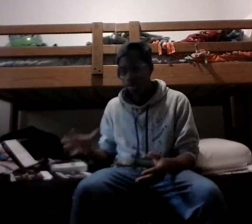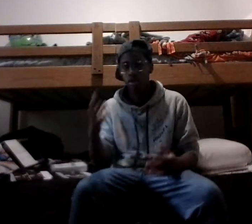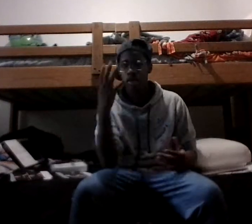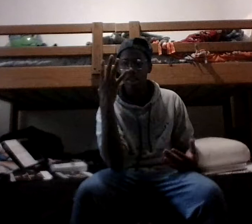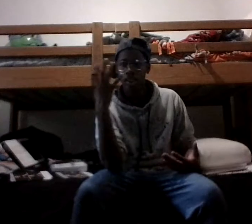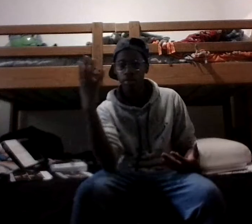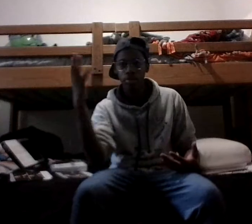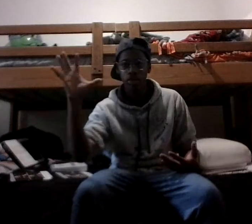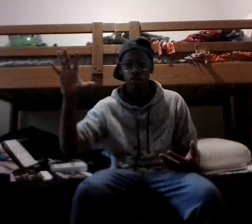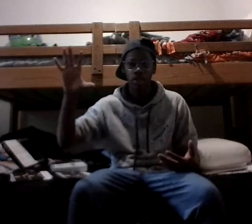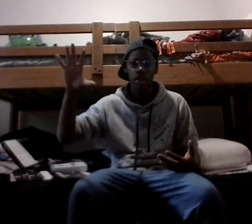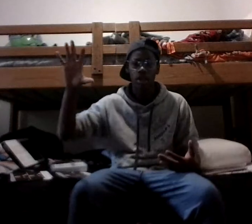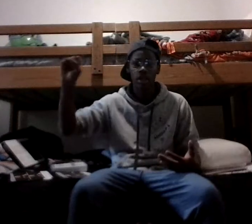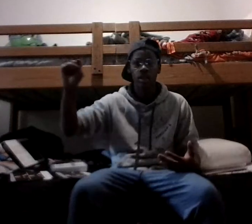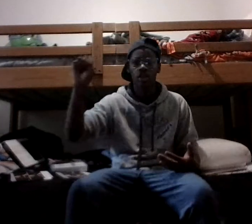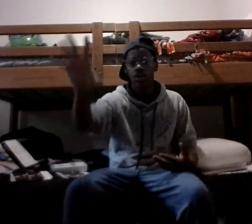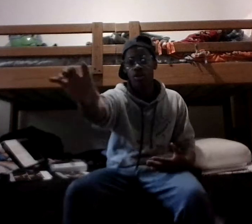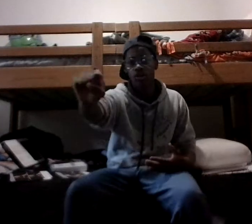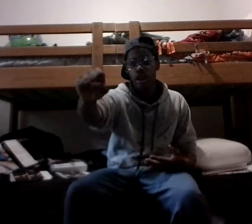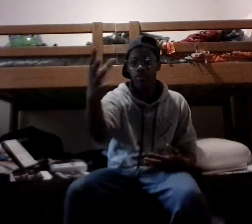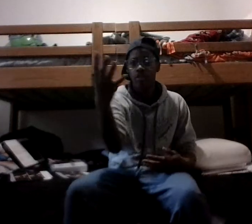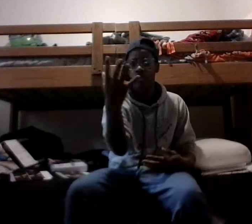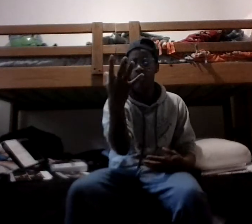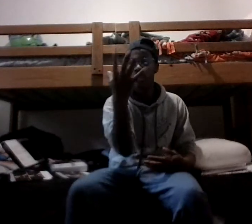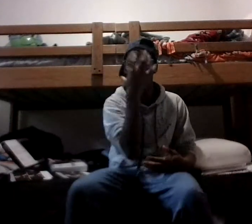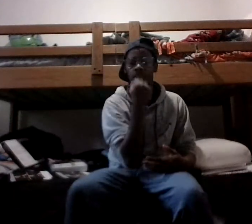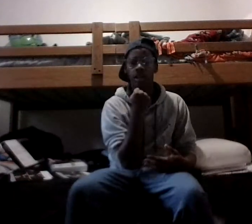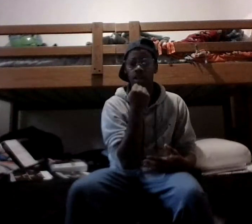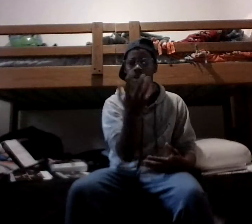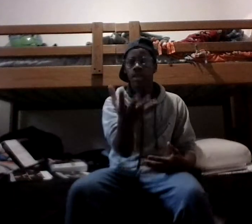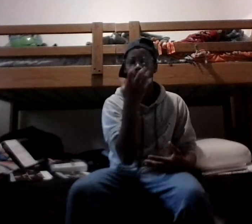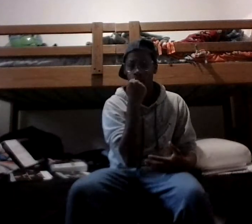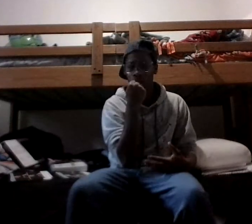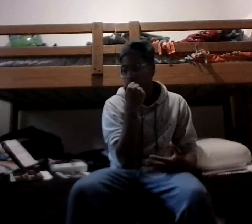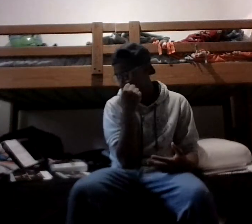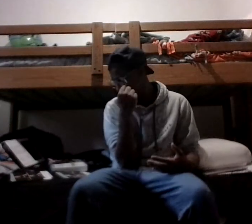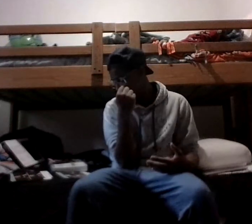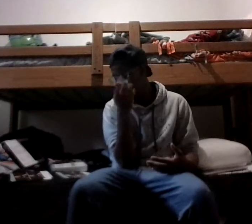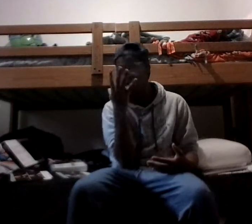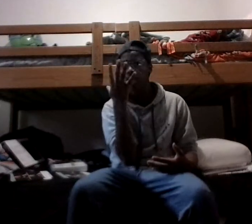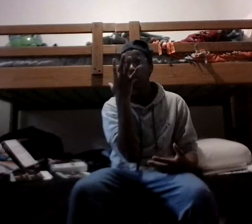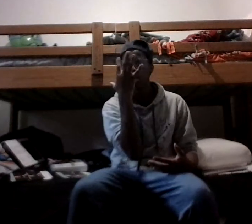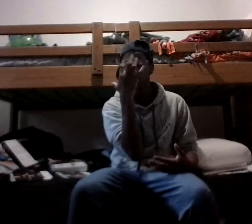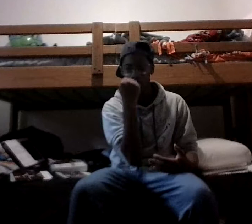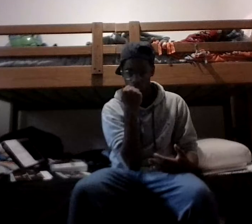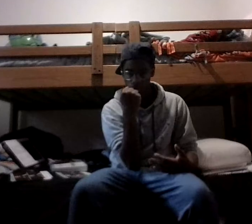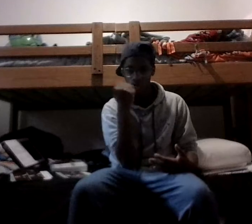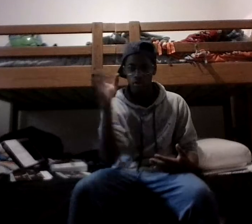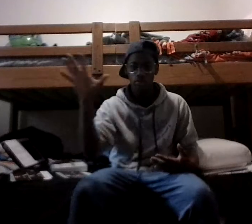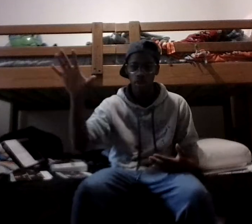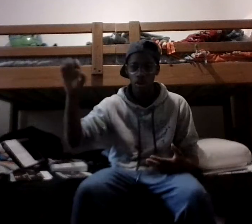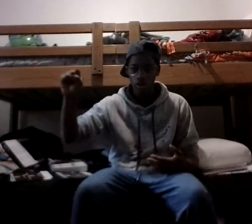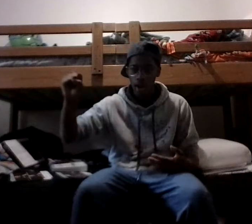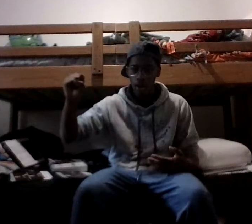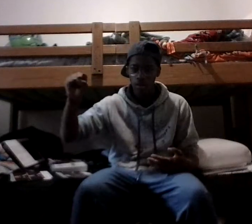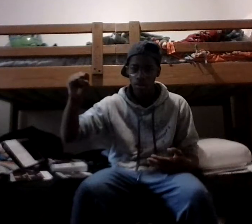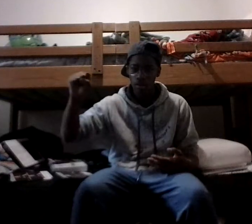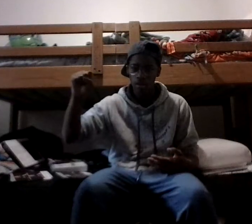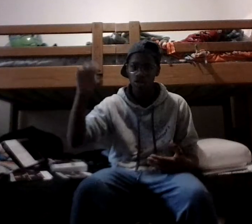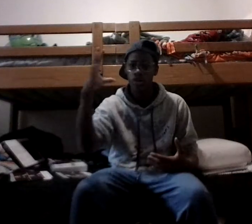sleep sleep sleep like you don't want to grab something like and then when you go down you close your